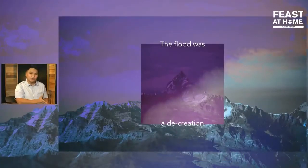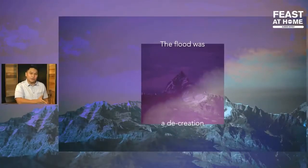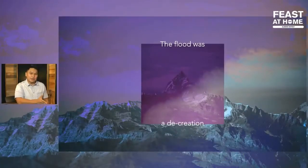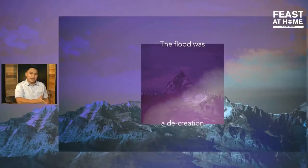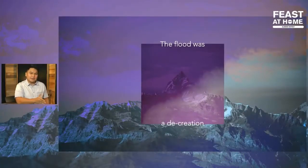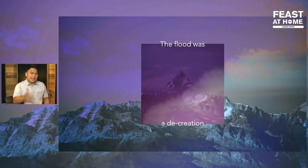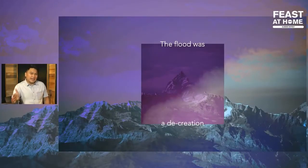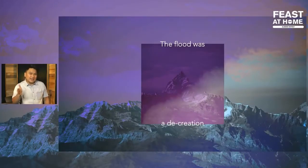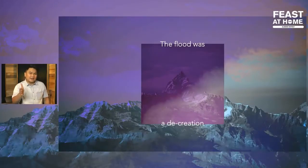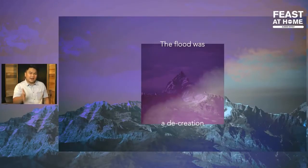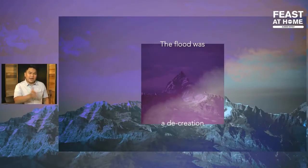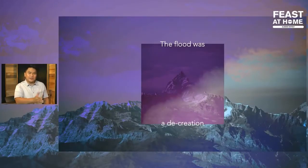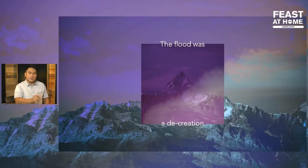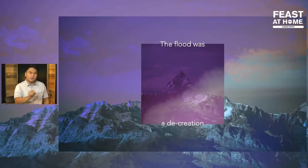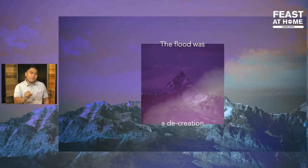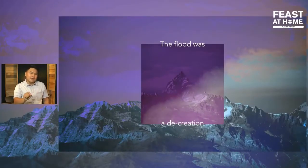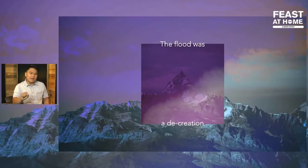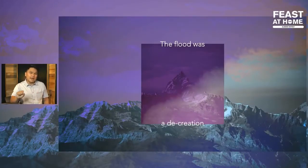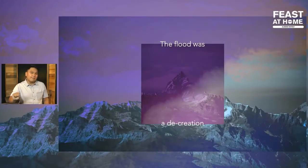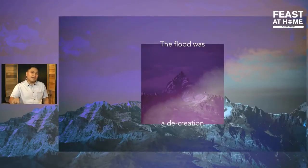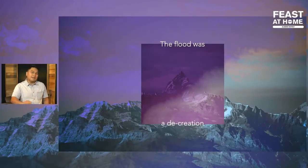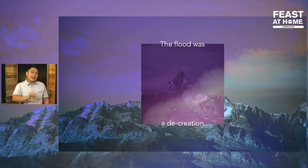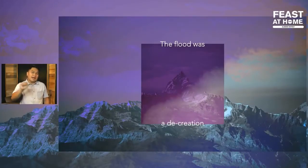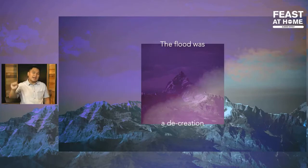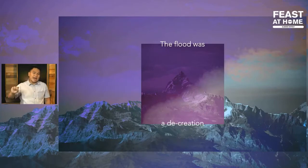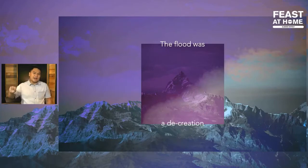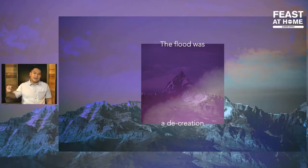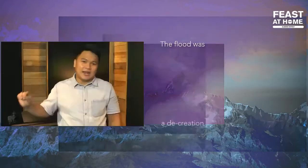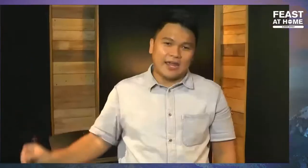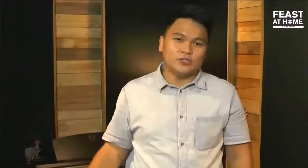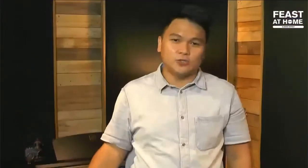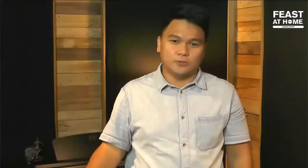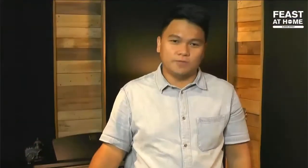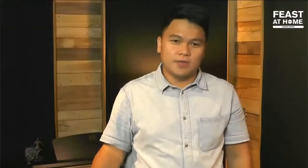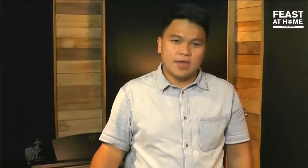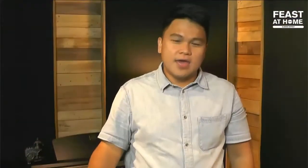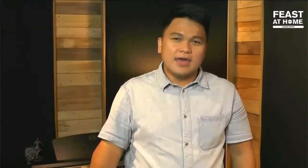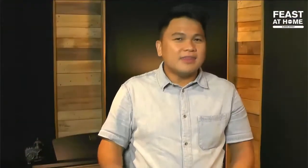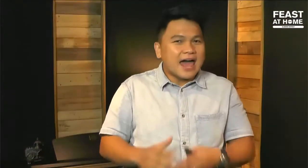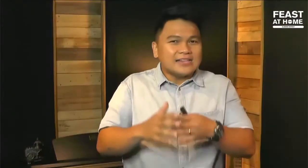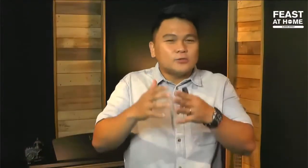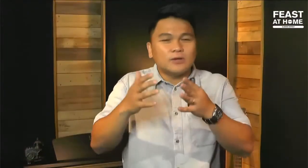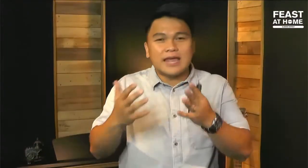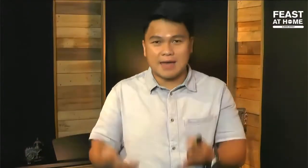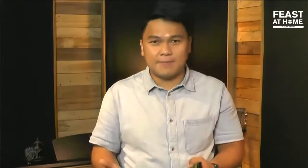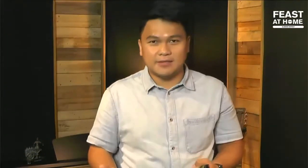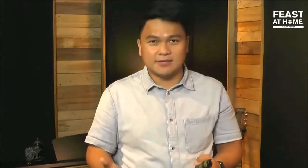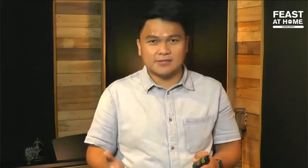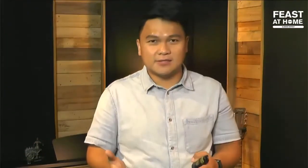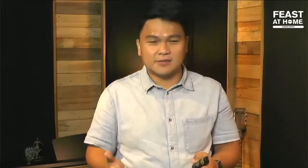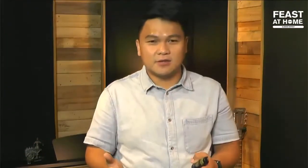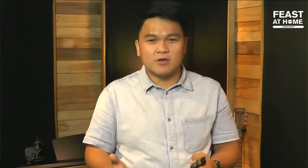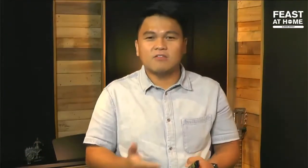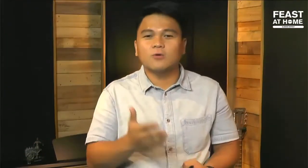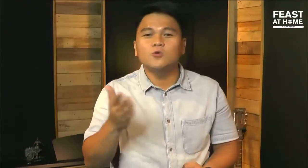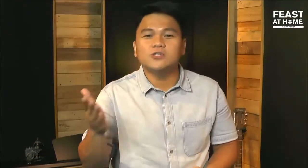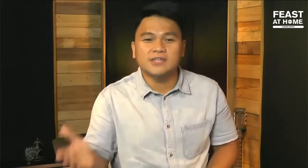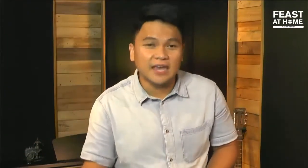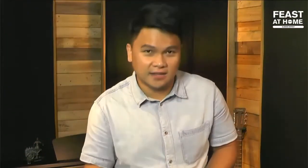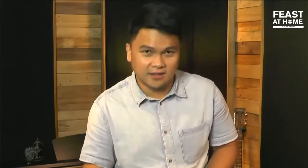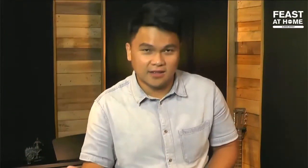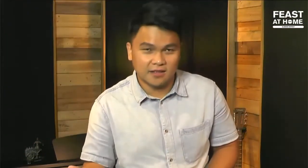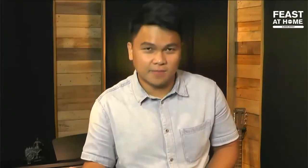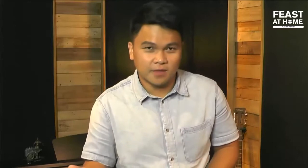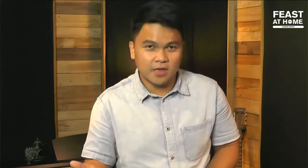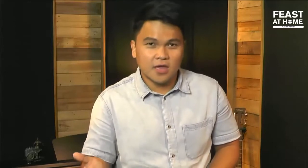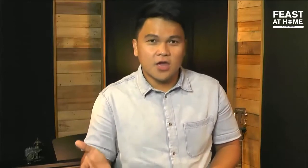decreation. Decreation, meaning kabaligtaran ng creation. And that's what happens. Through